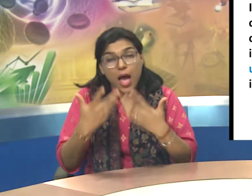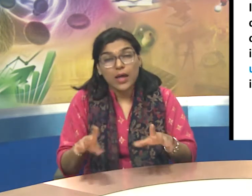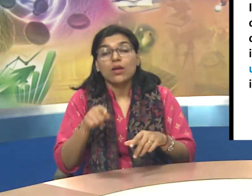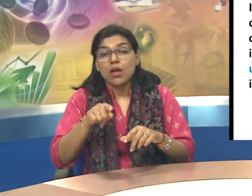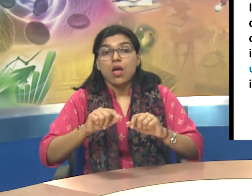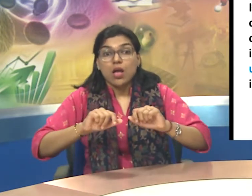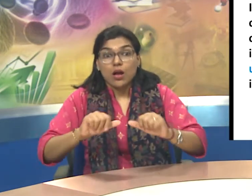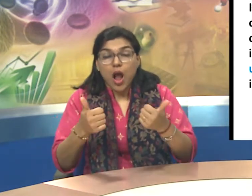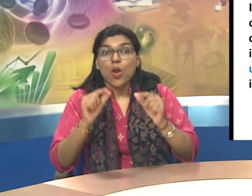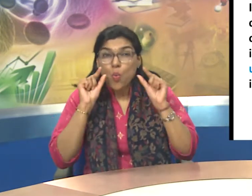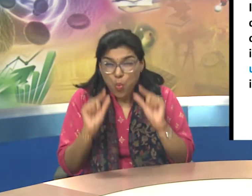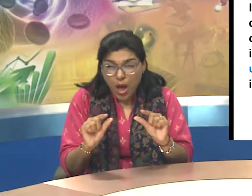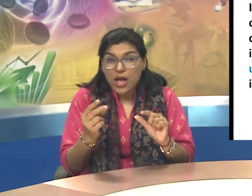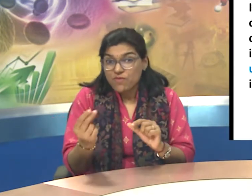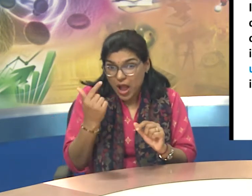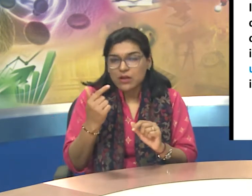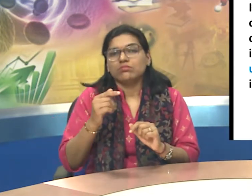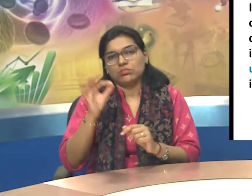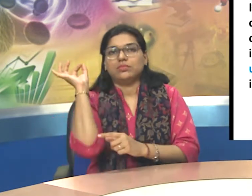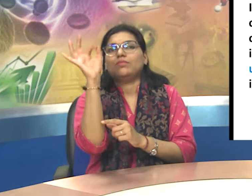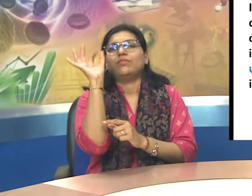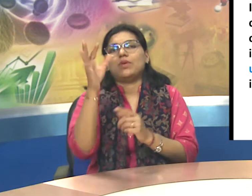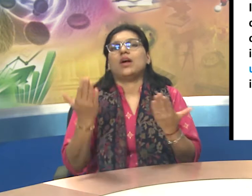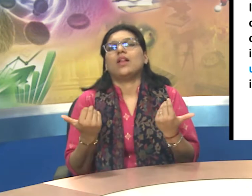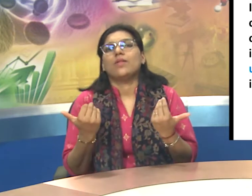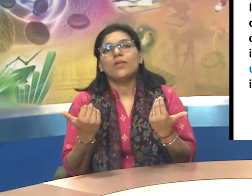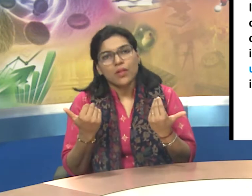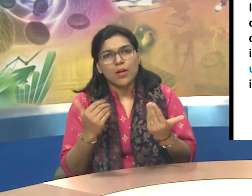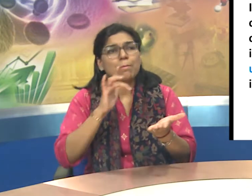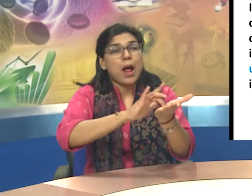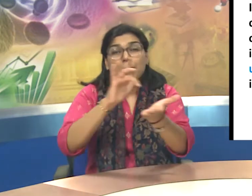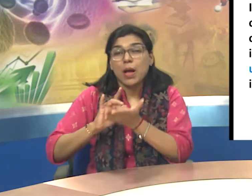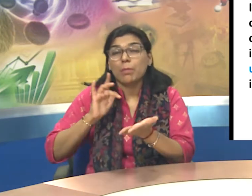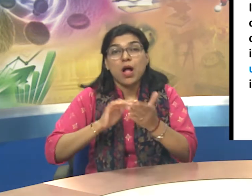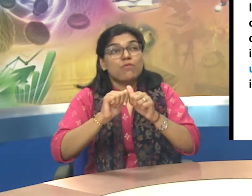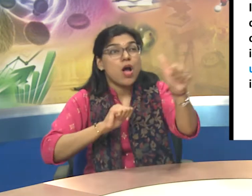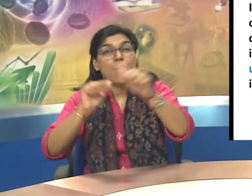It is generally used when there is an